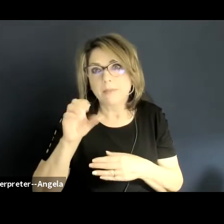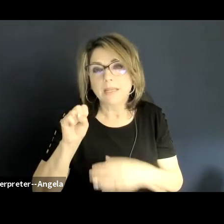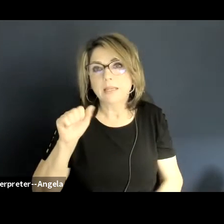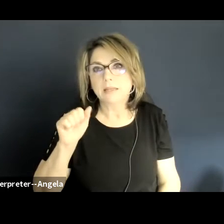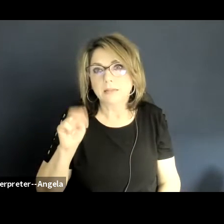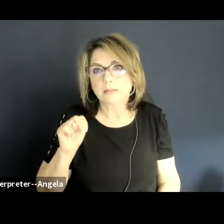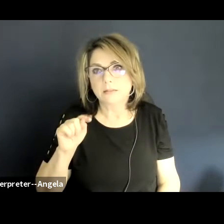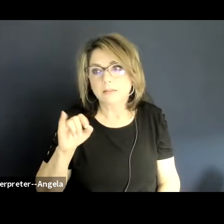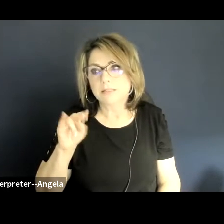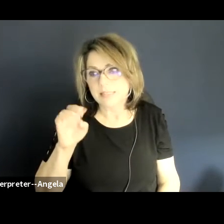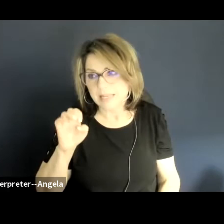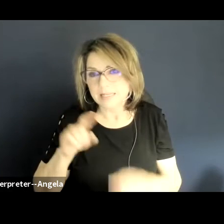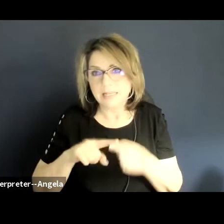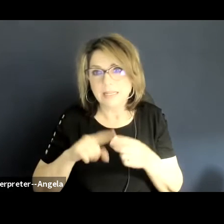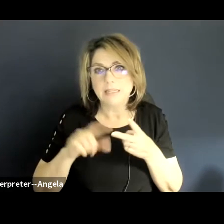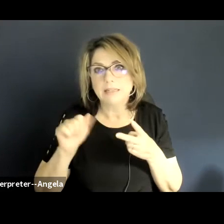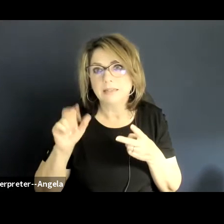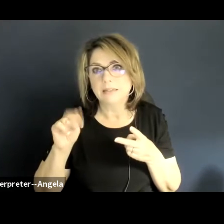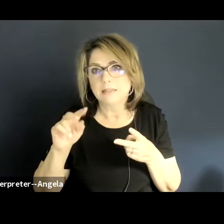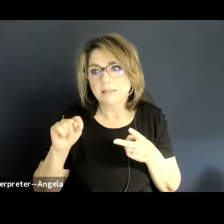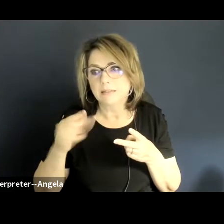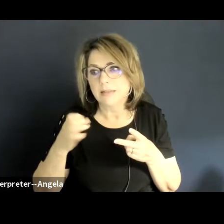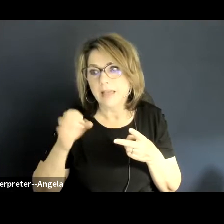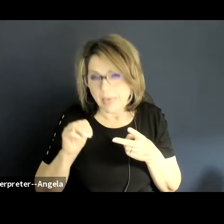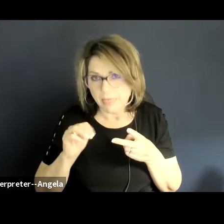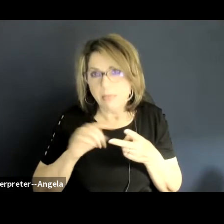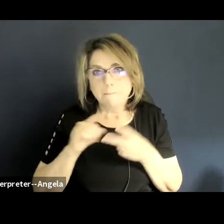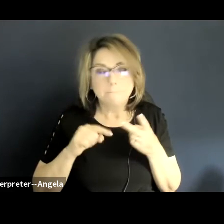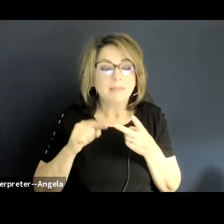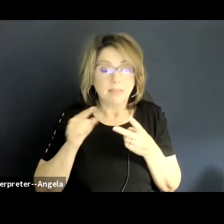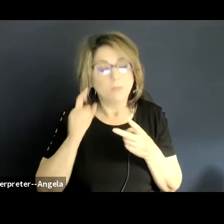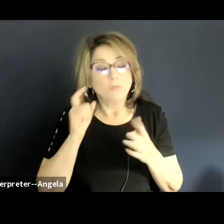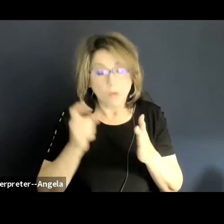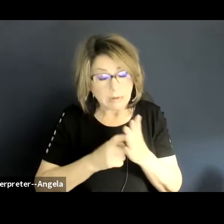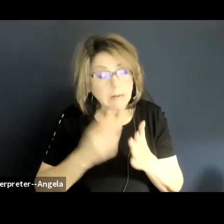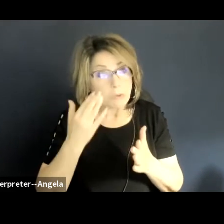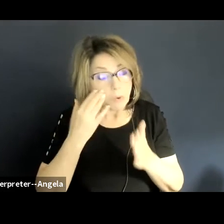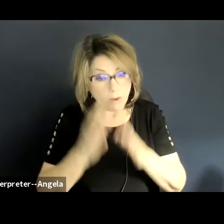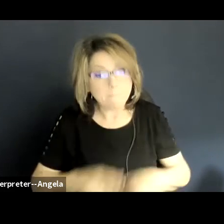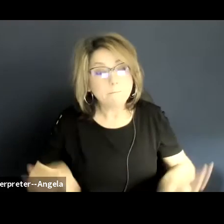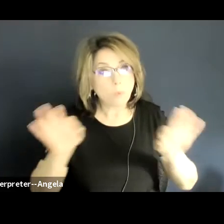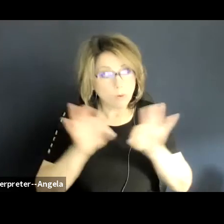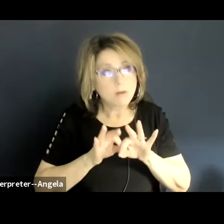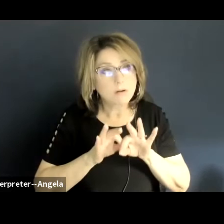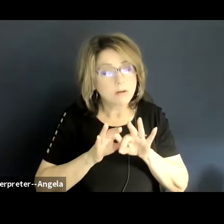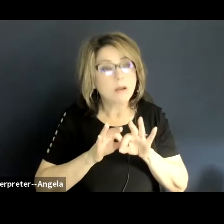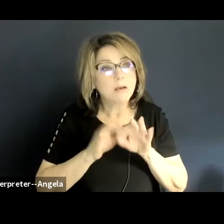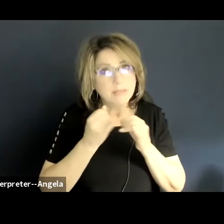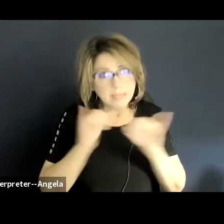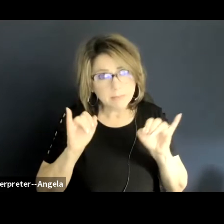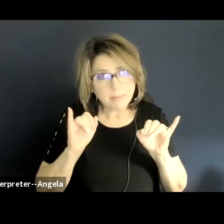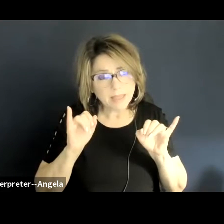others that do recognize the importance of independent living.